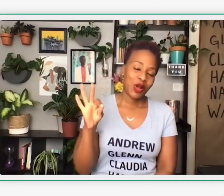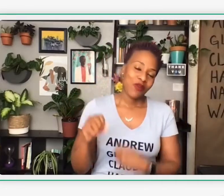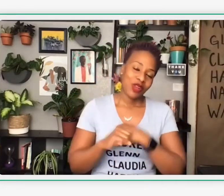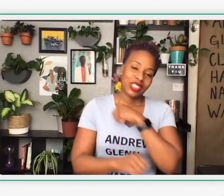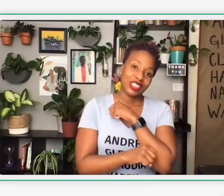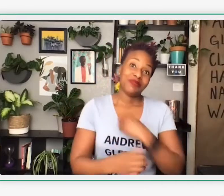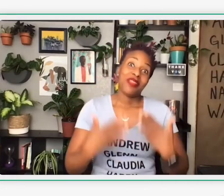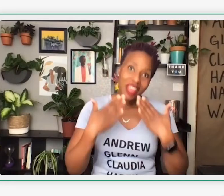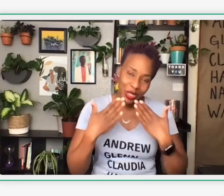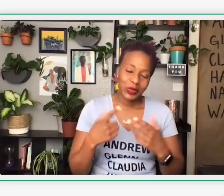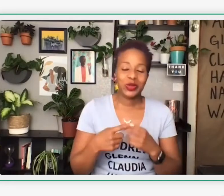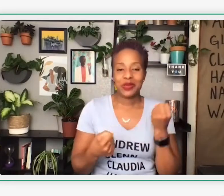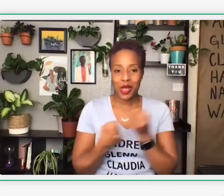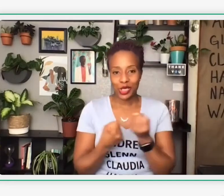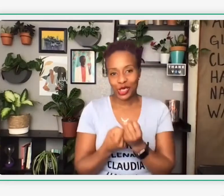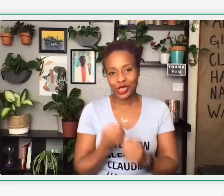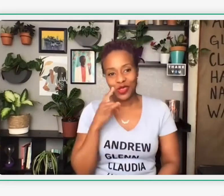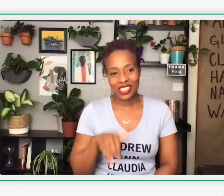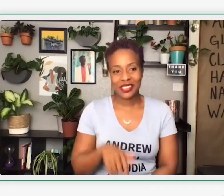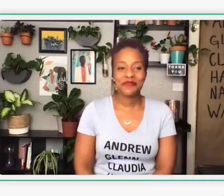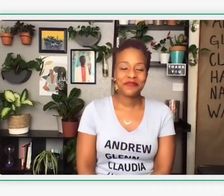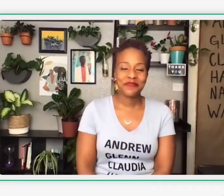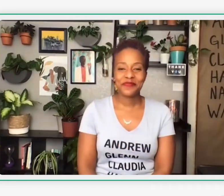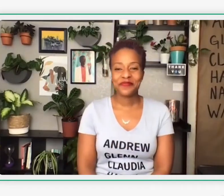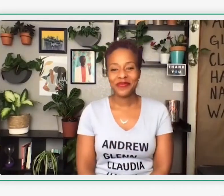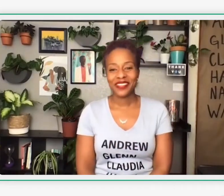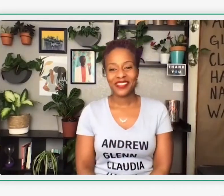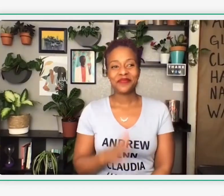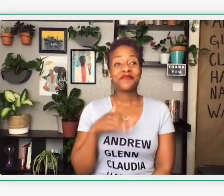we owe a lot of gratitude to the Wells Fargo Foundation for that.